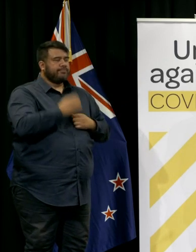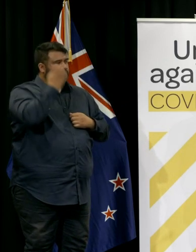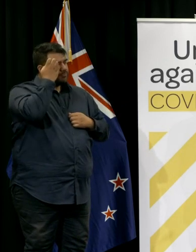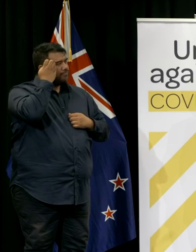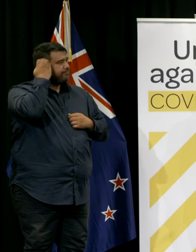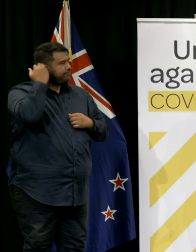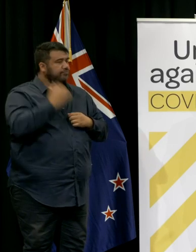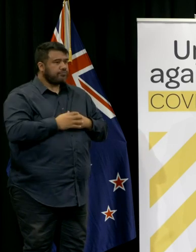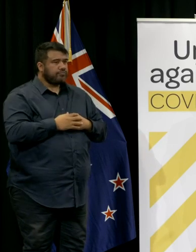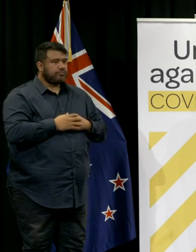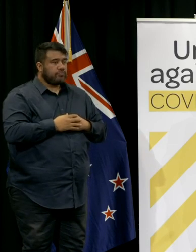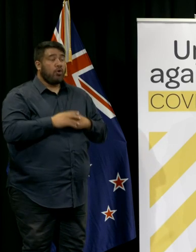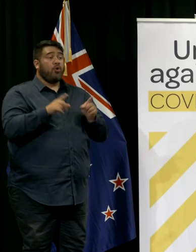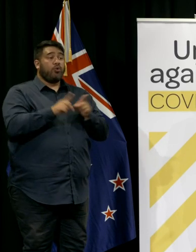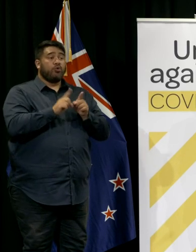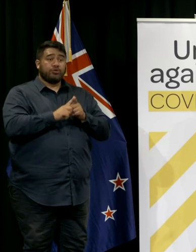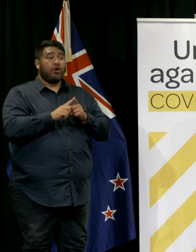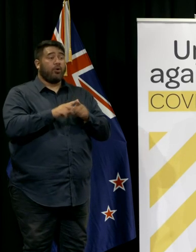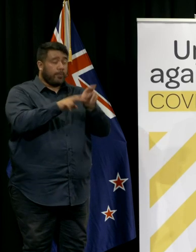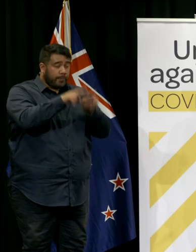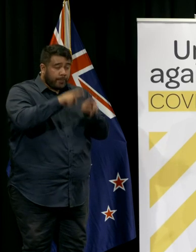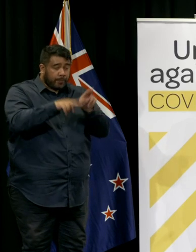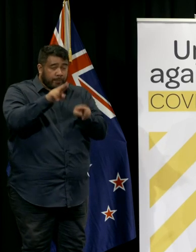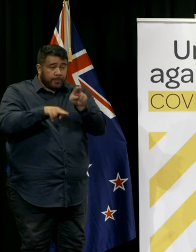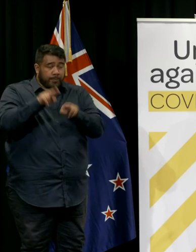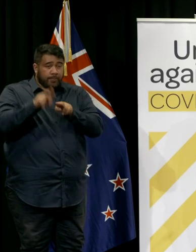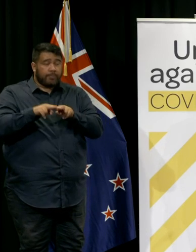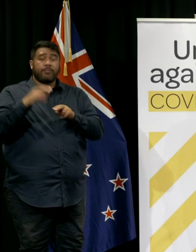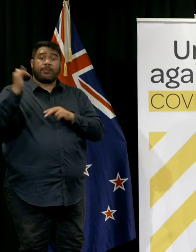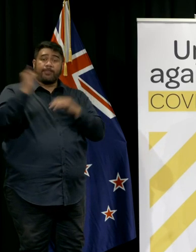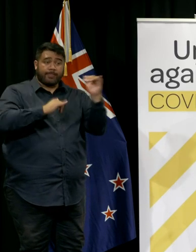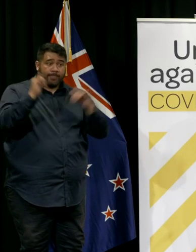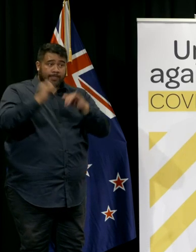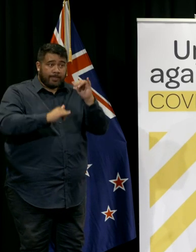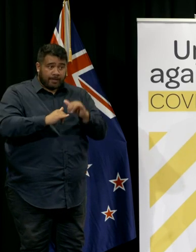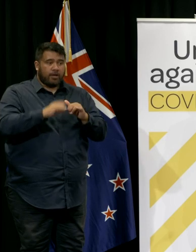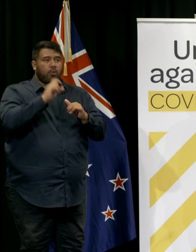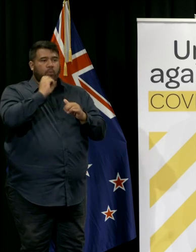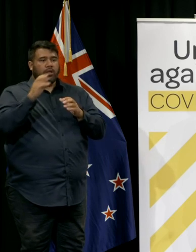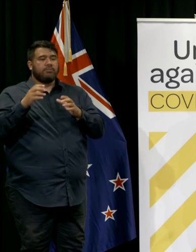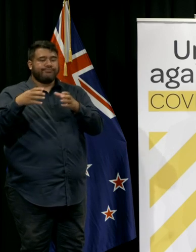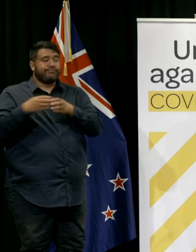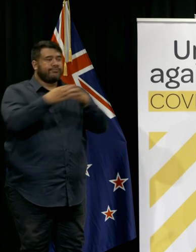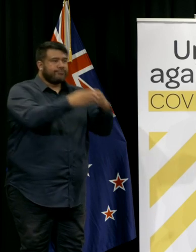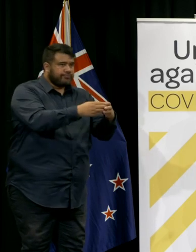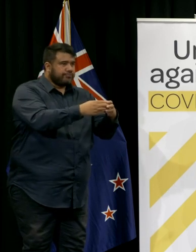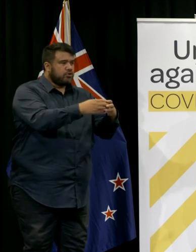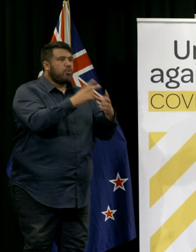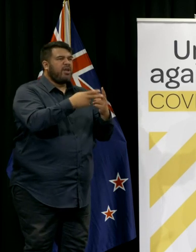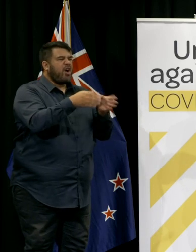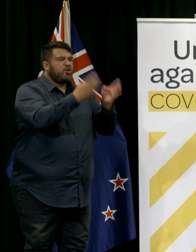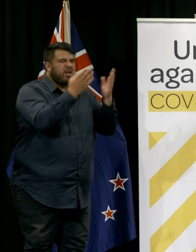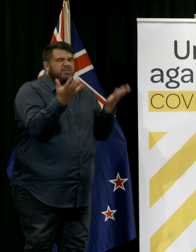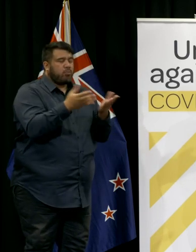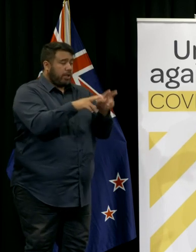Everyone that lands here will also be taken to nearby locations and triaged there. If you have